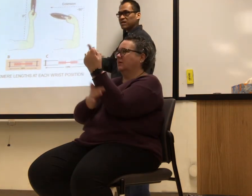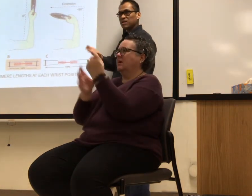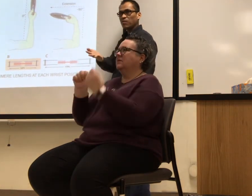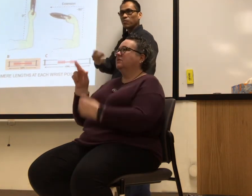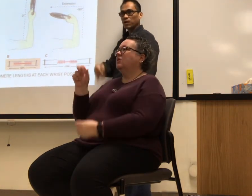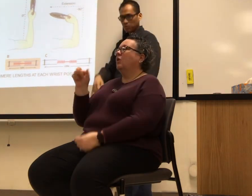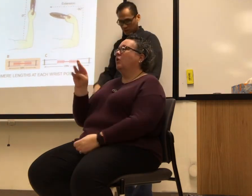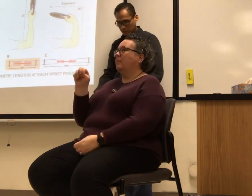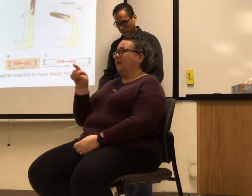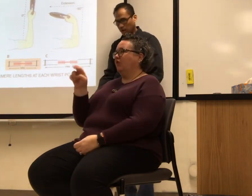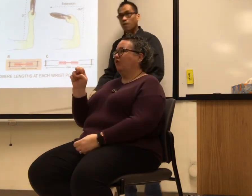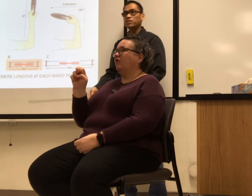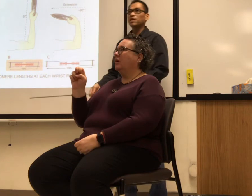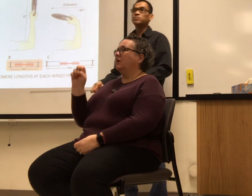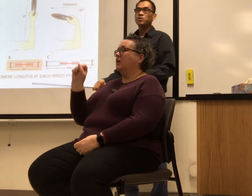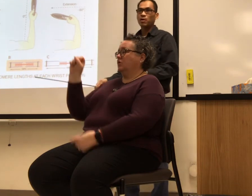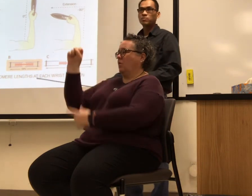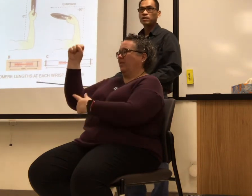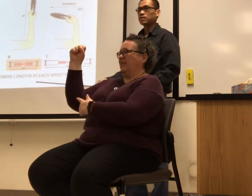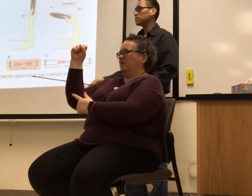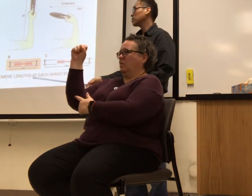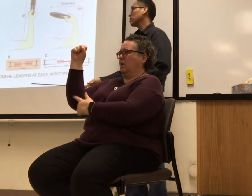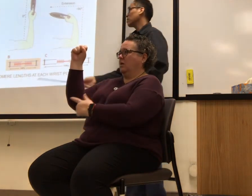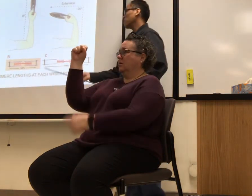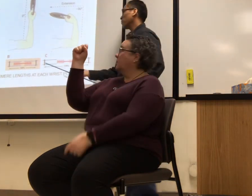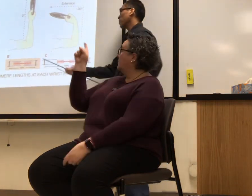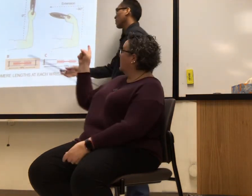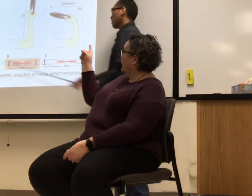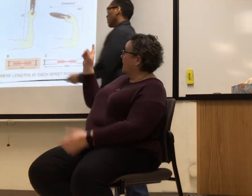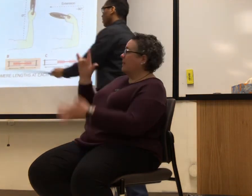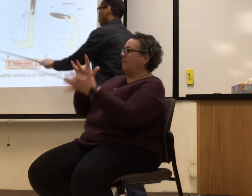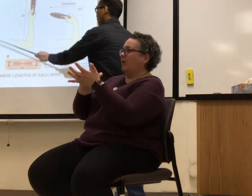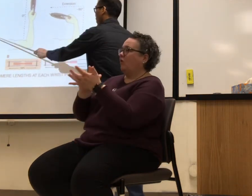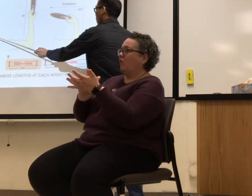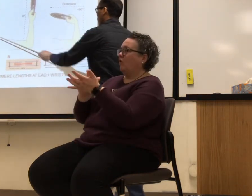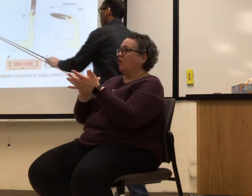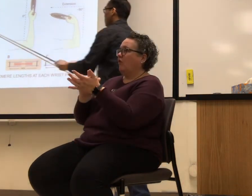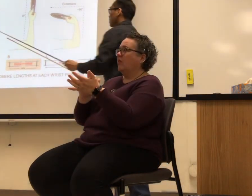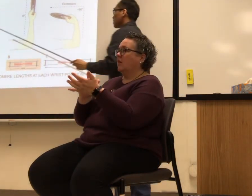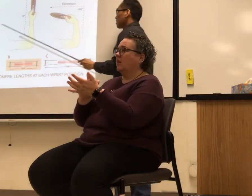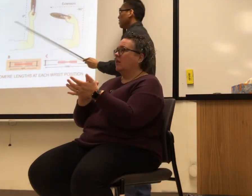mean, that's the other thing you should see. But all the subject knows is